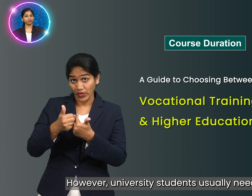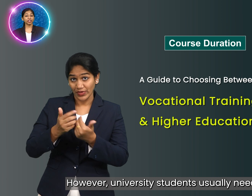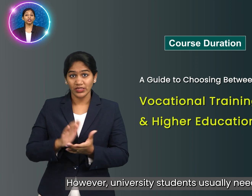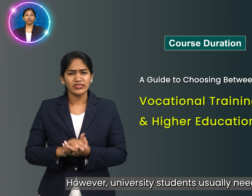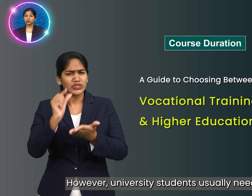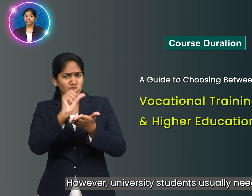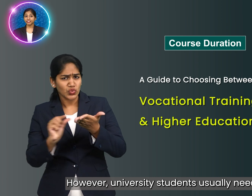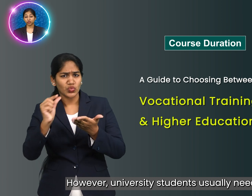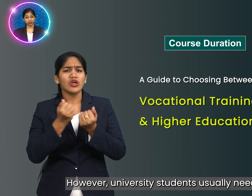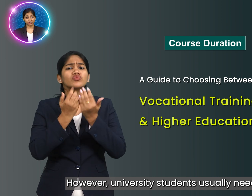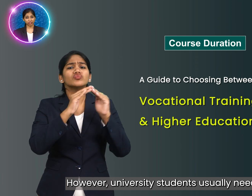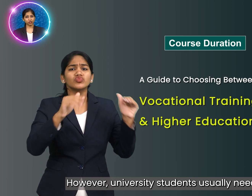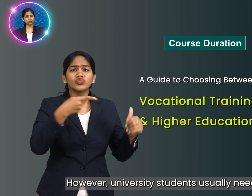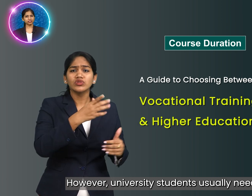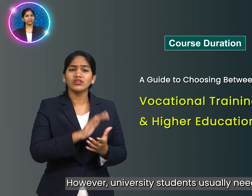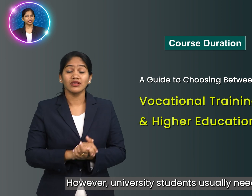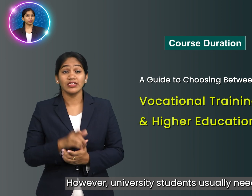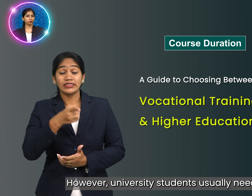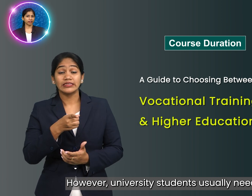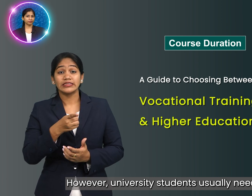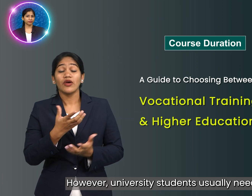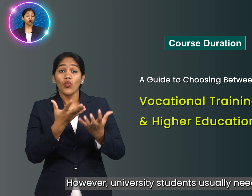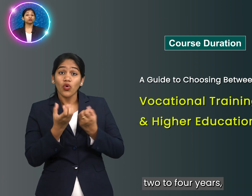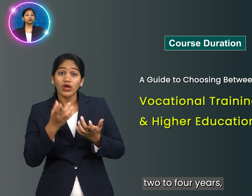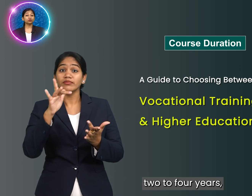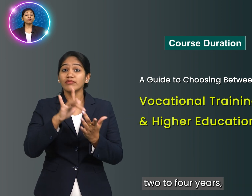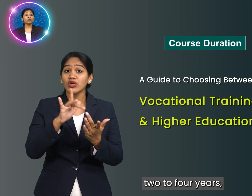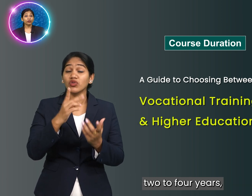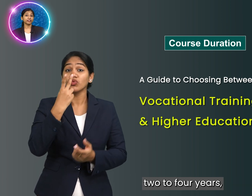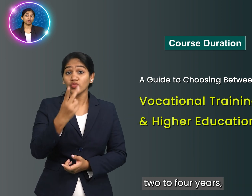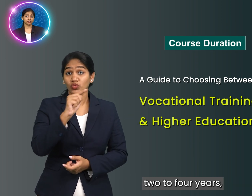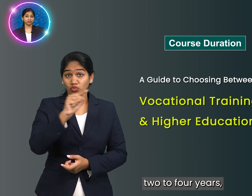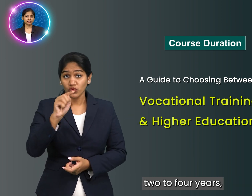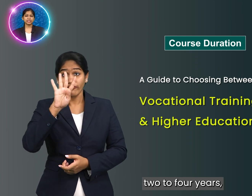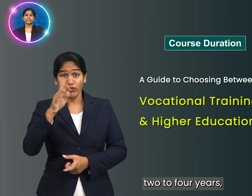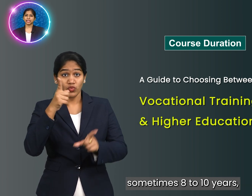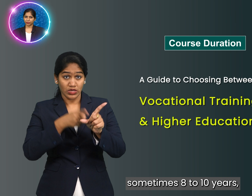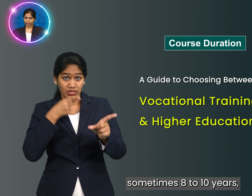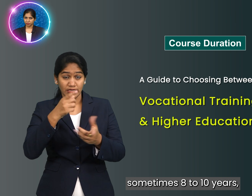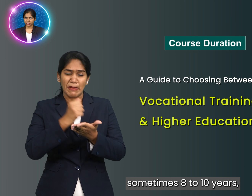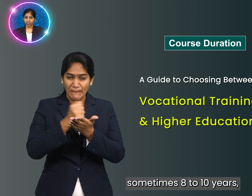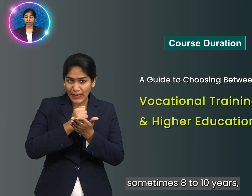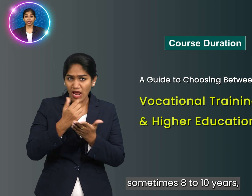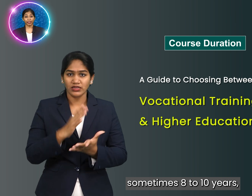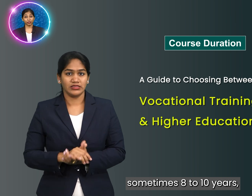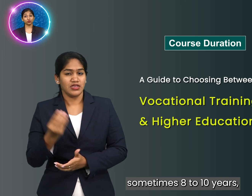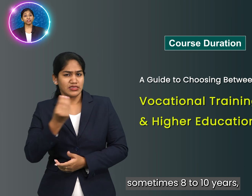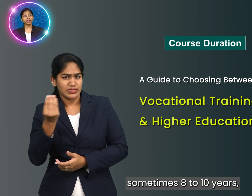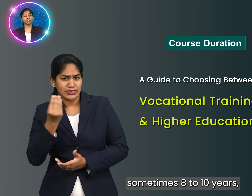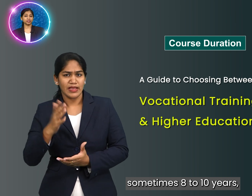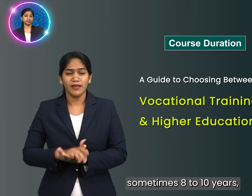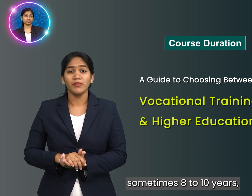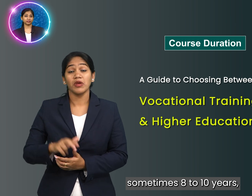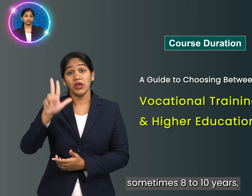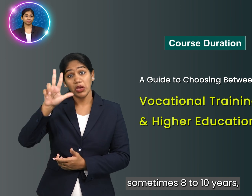However, university students usually need between 2 to 4 years, sometimes 8 to